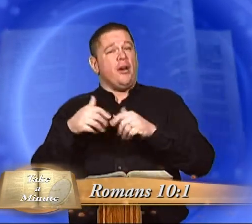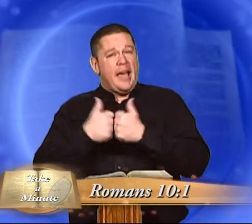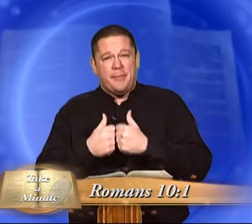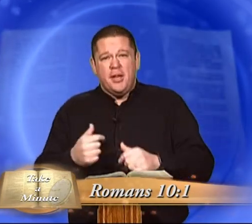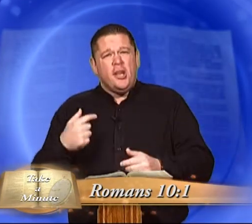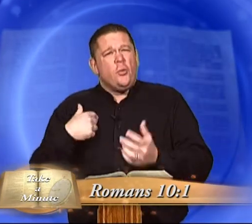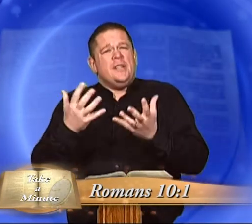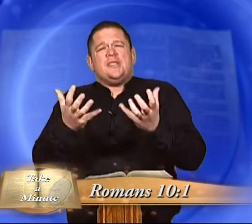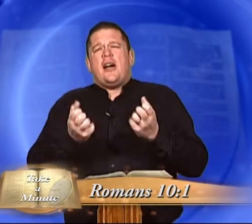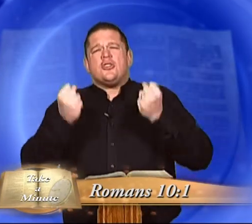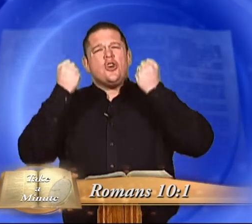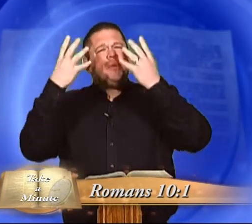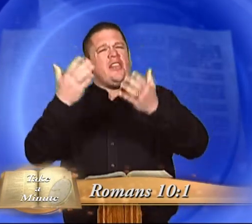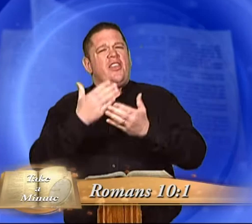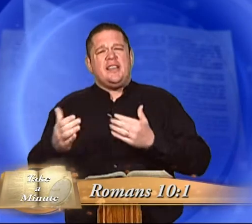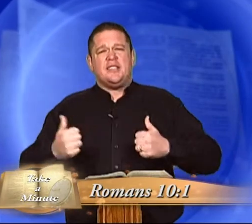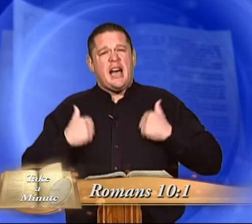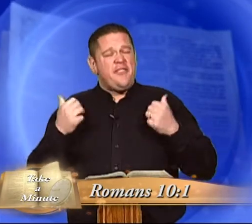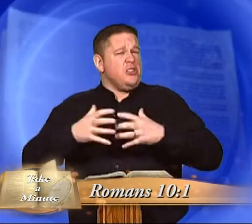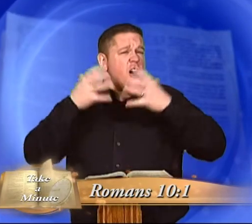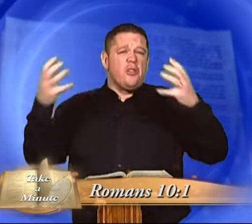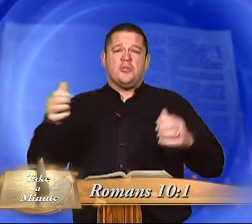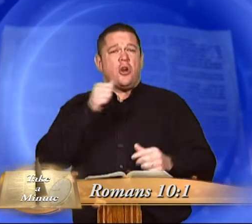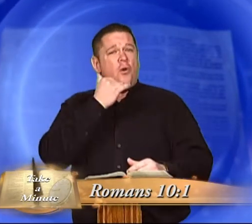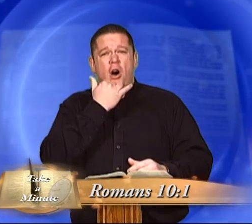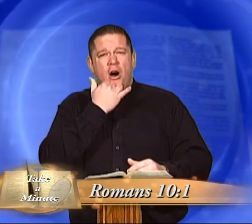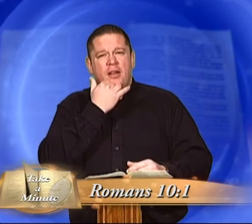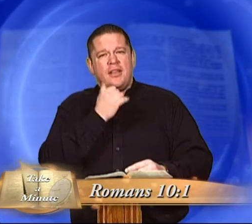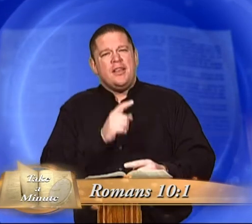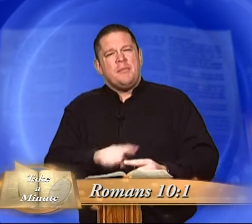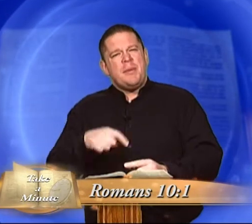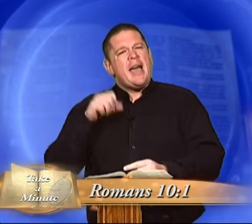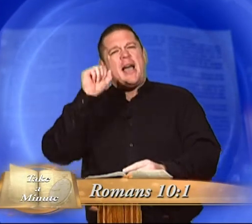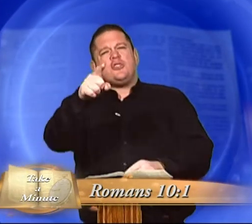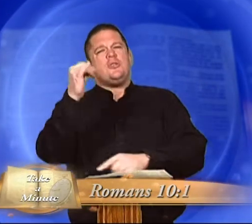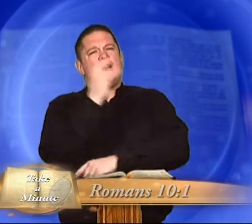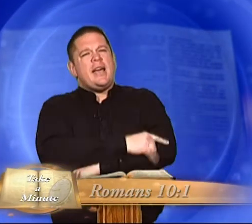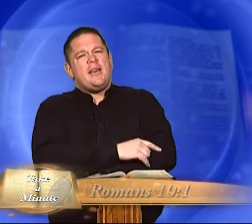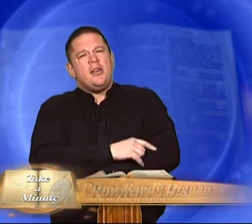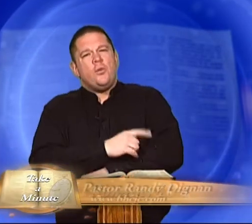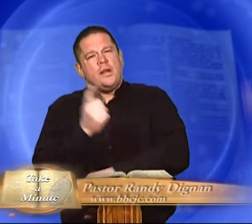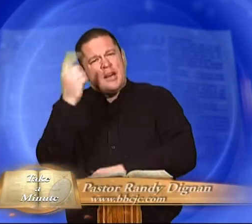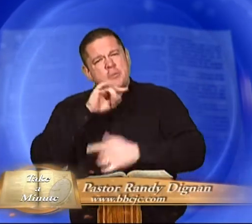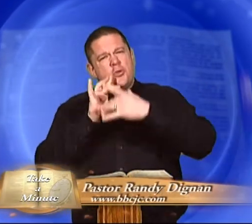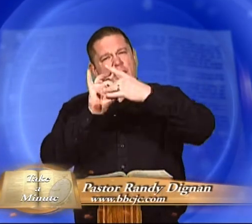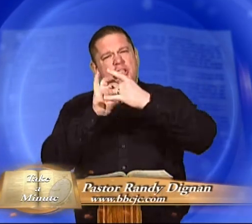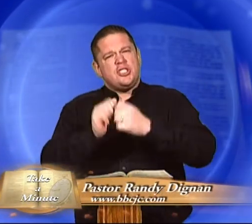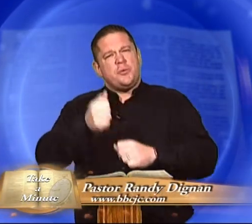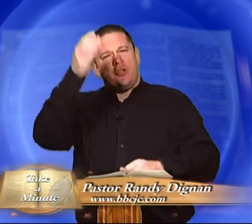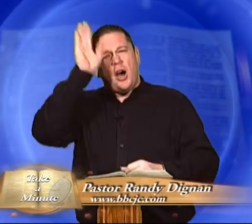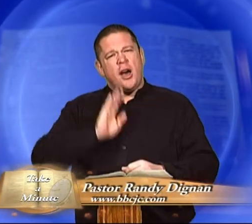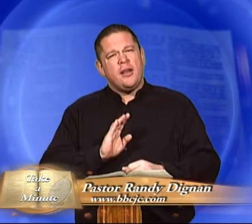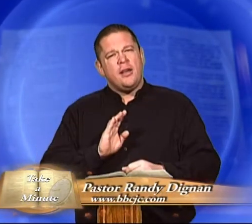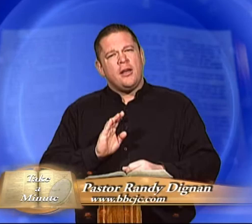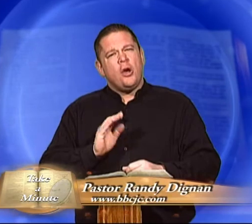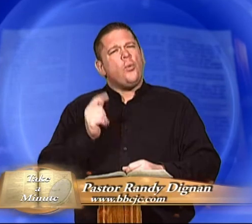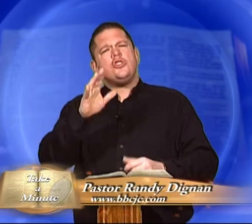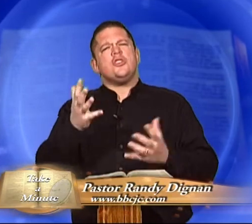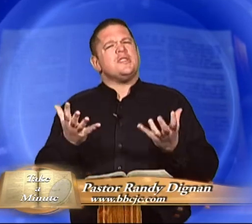game. We desire so many things in life, and a lot of those aren't wrong. But may I ask you today, when it comes to your relationship with God, what's your